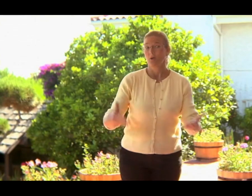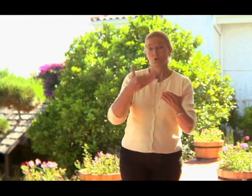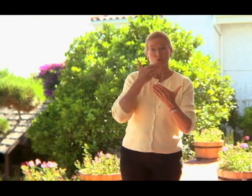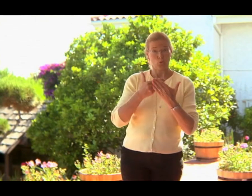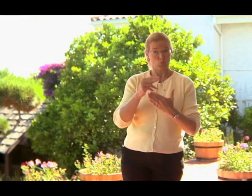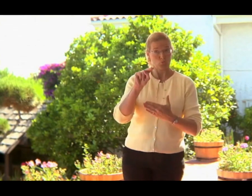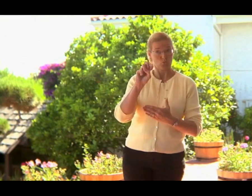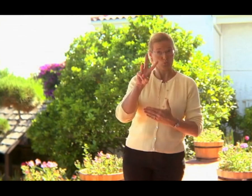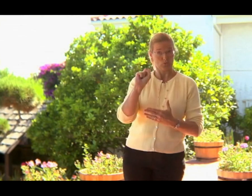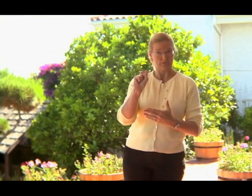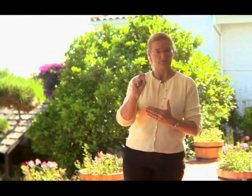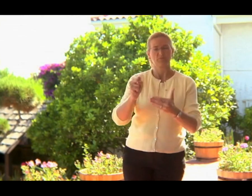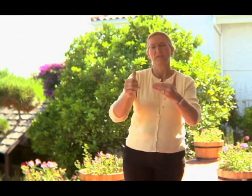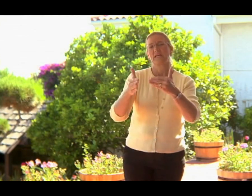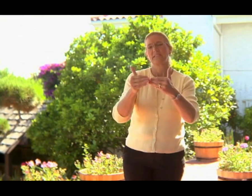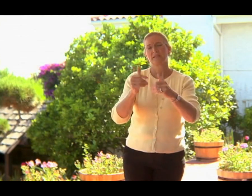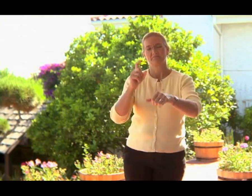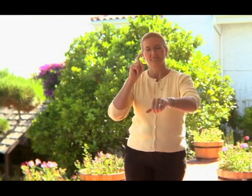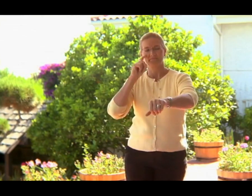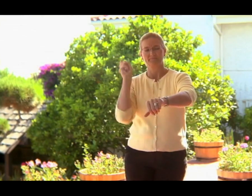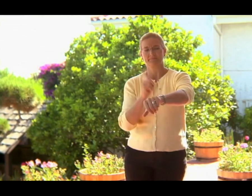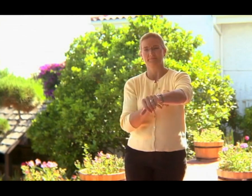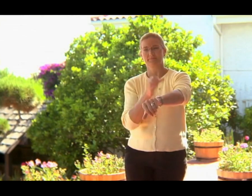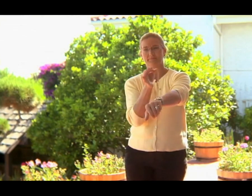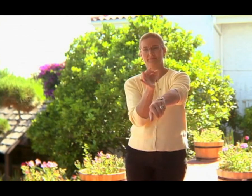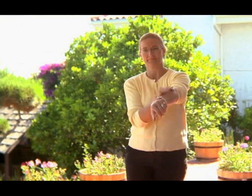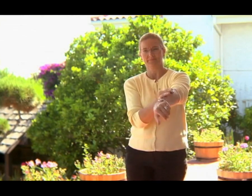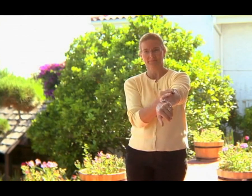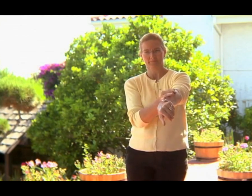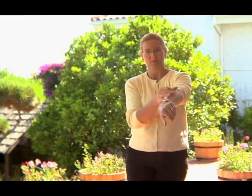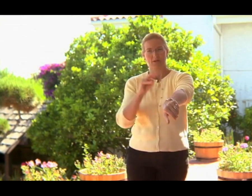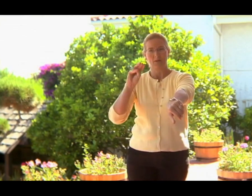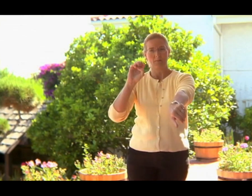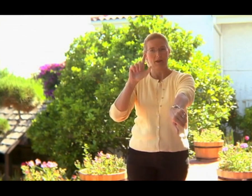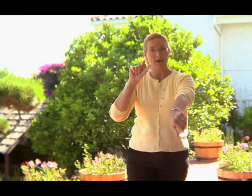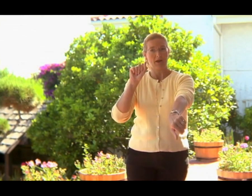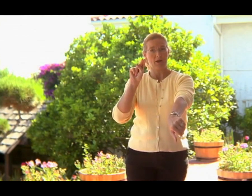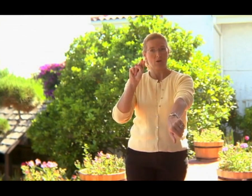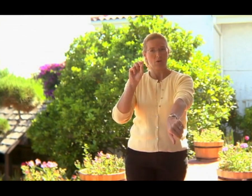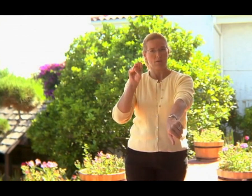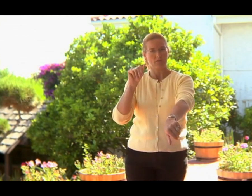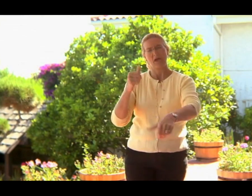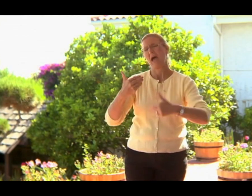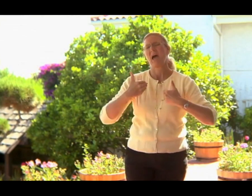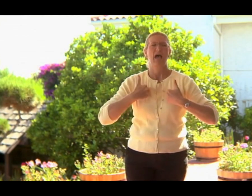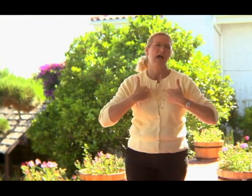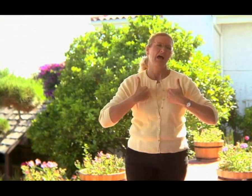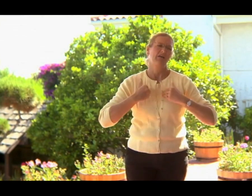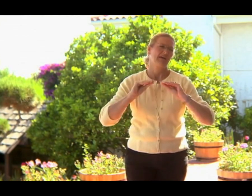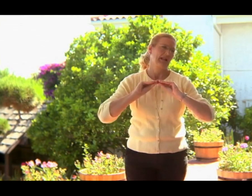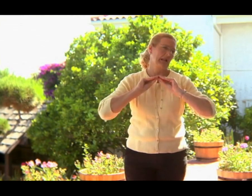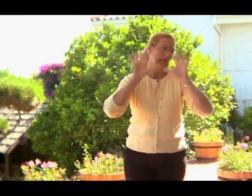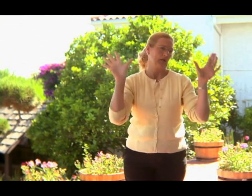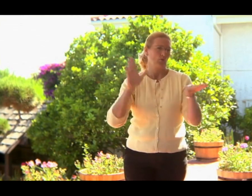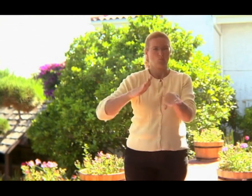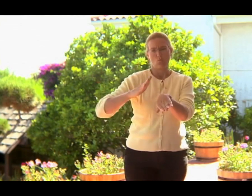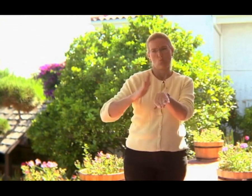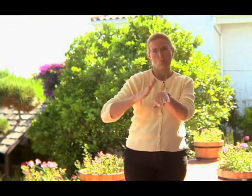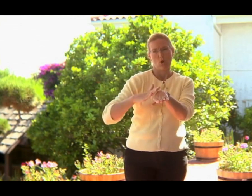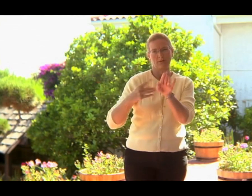Here is where we have really good news. It's easy to see a melanoma, and there are very clear warning signs to tell you that a